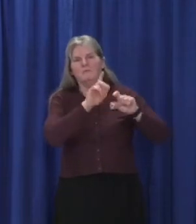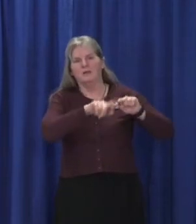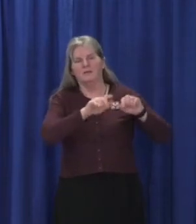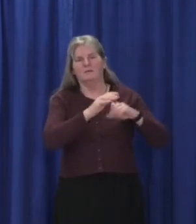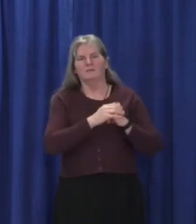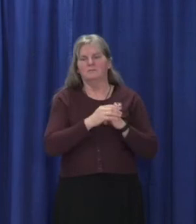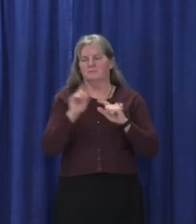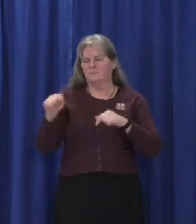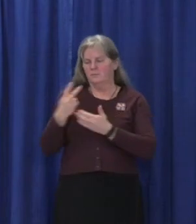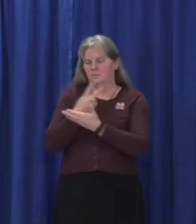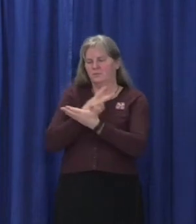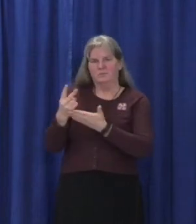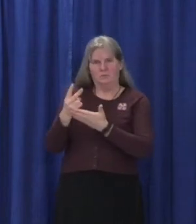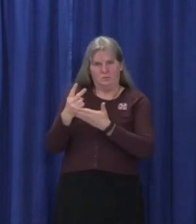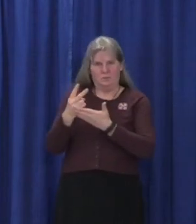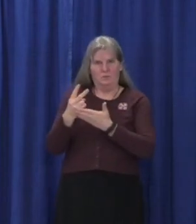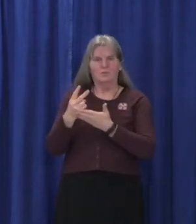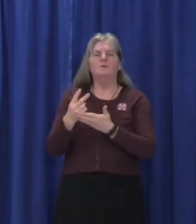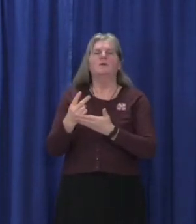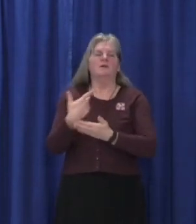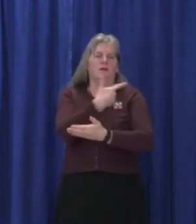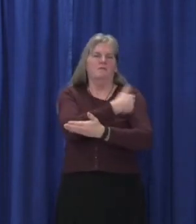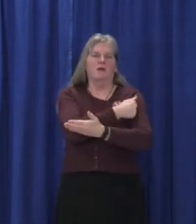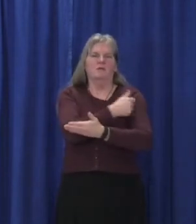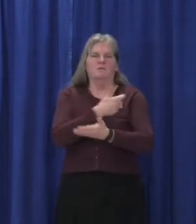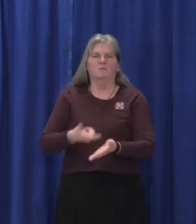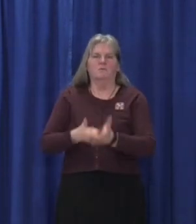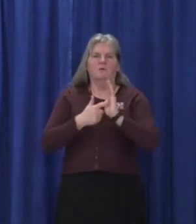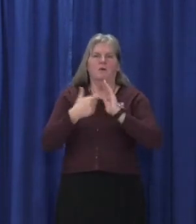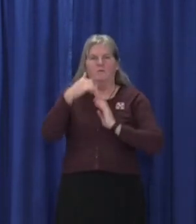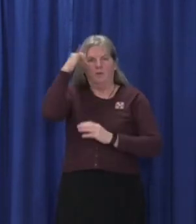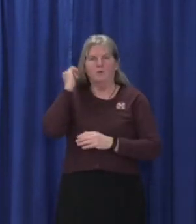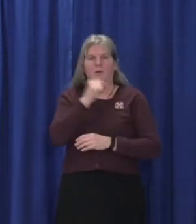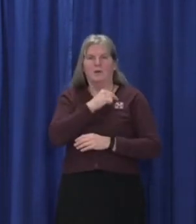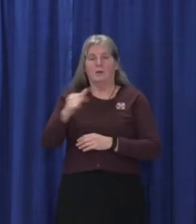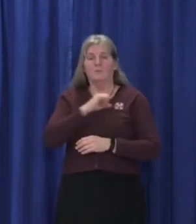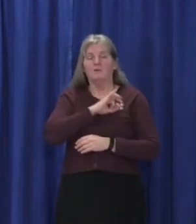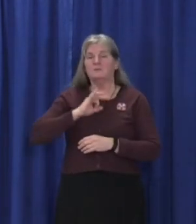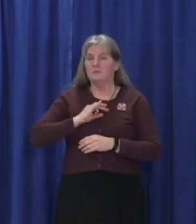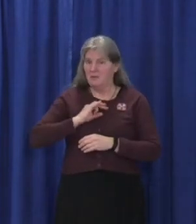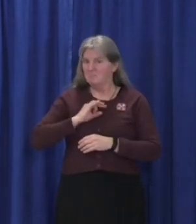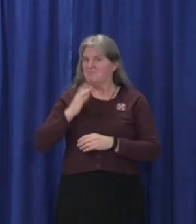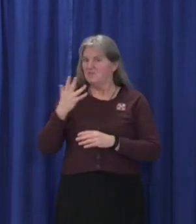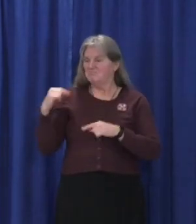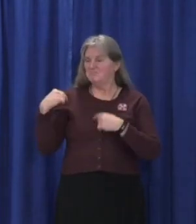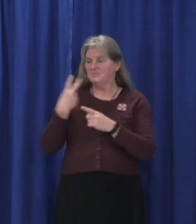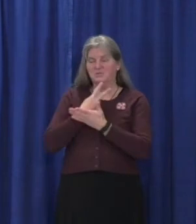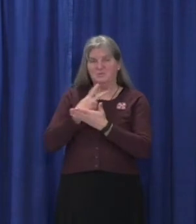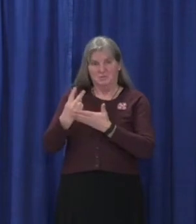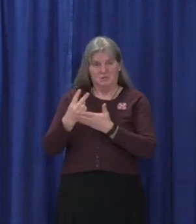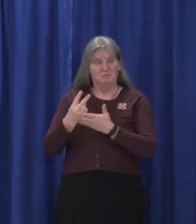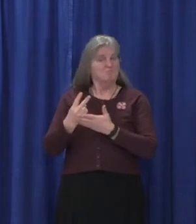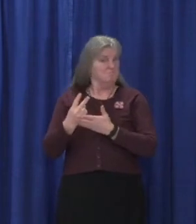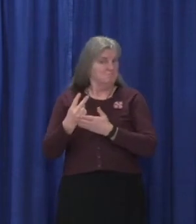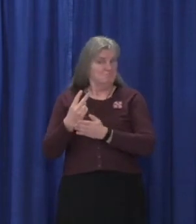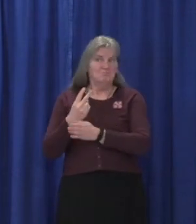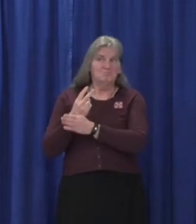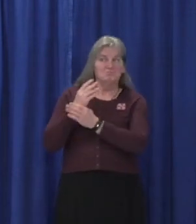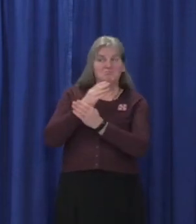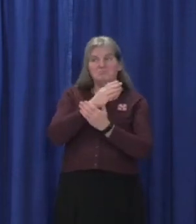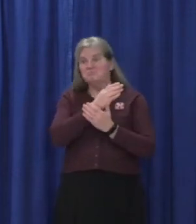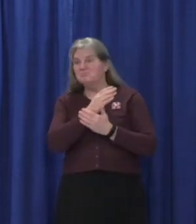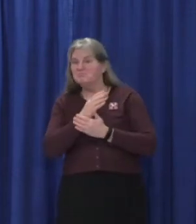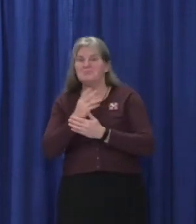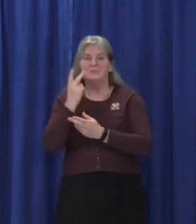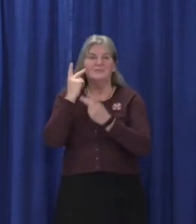weeks since the vaccine requirements for employment has come into effect. Overall, it has been